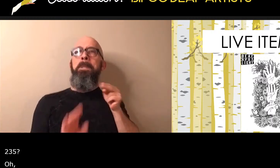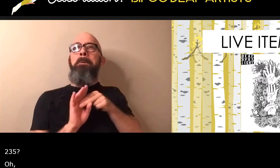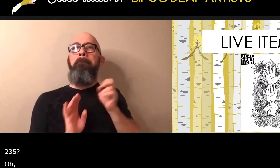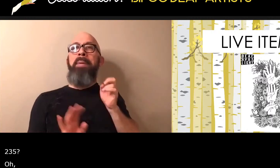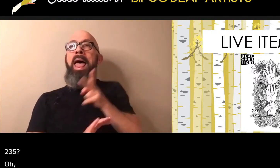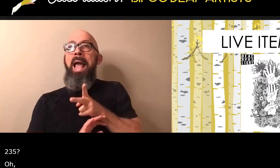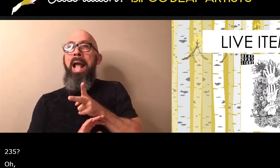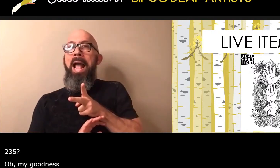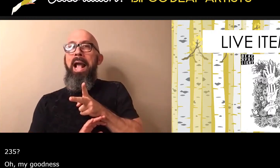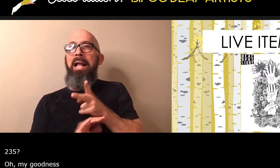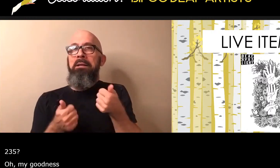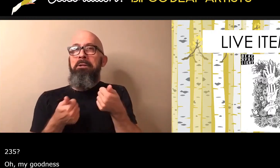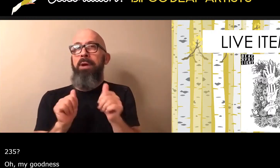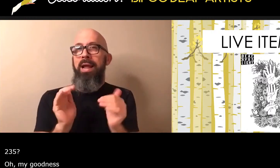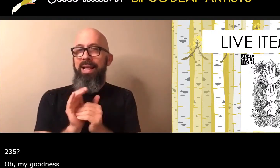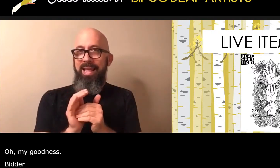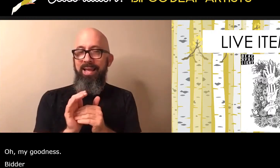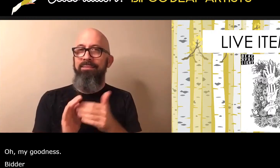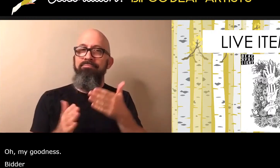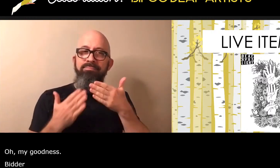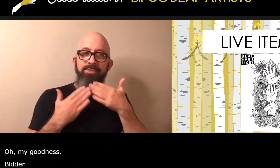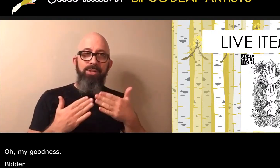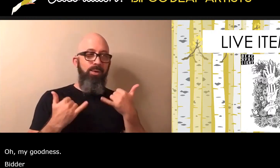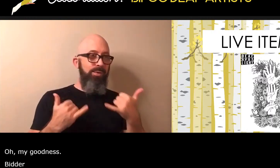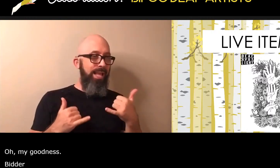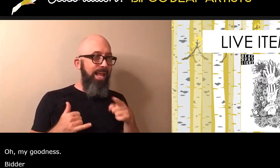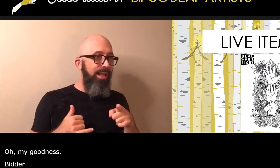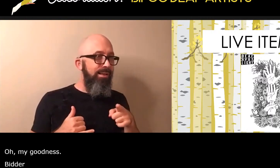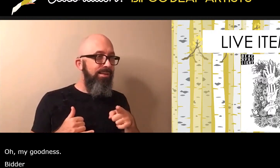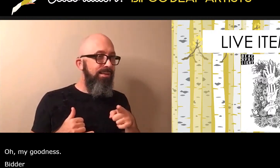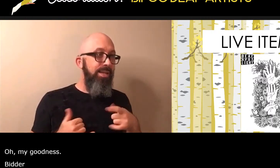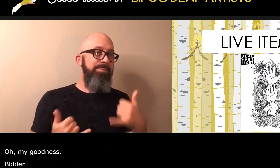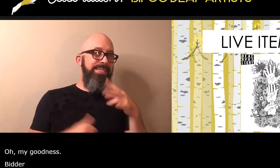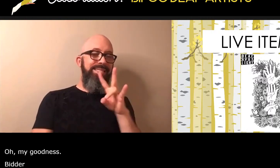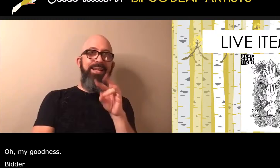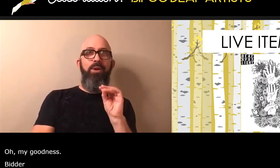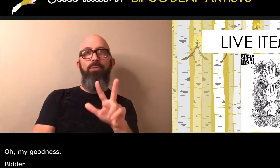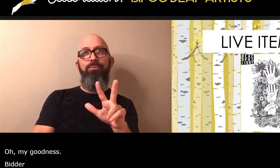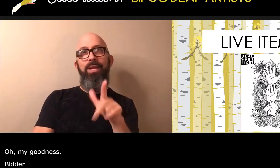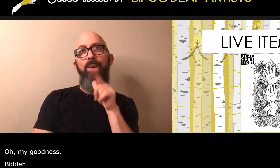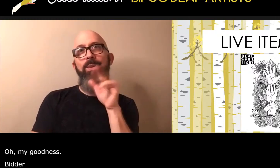Bidder 235 has gotten back, is back in the game.